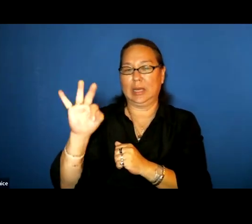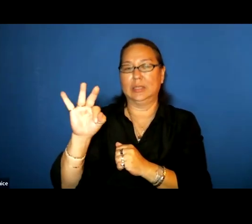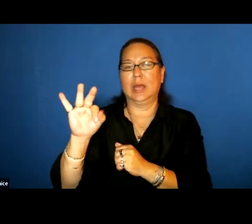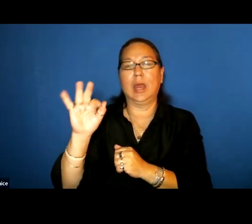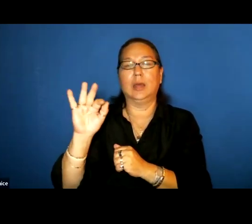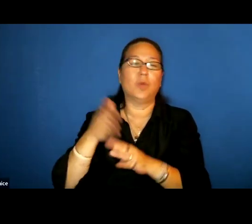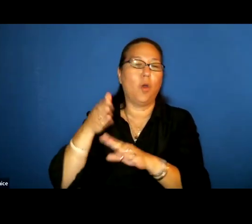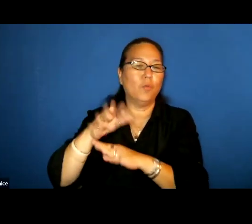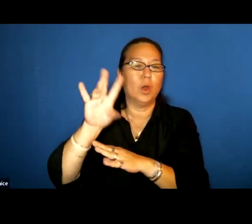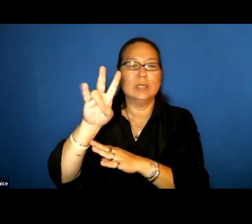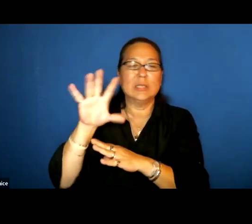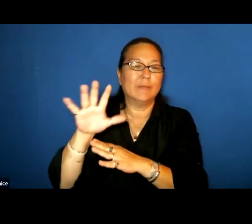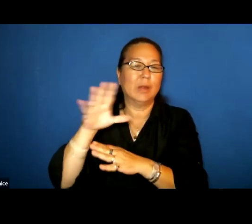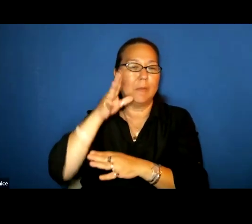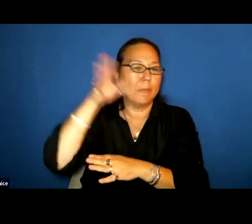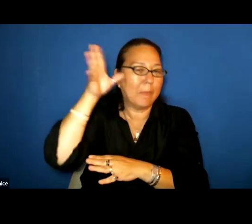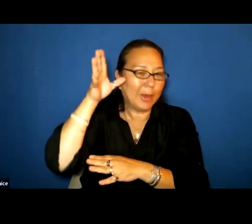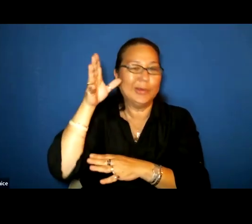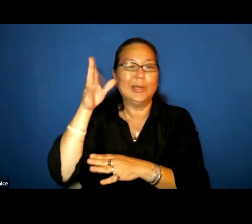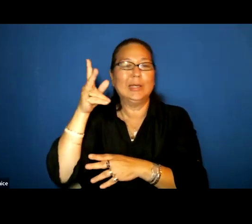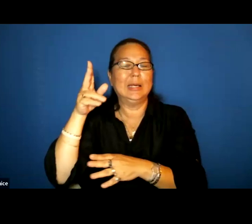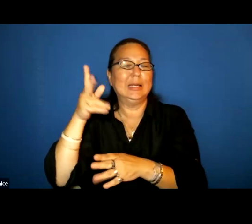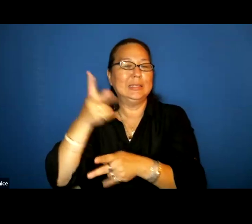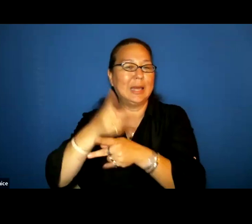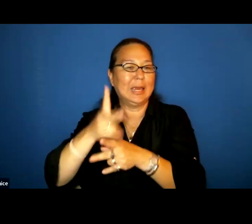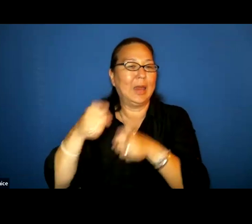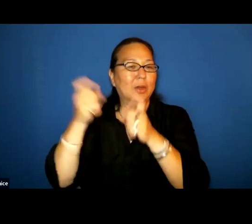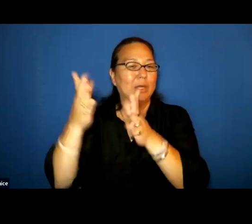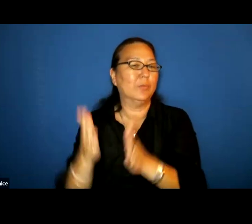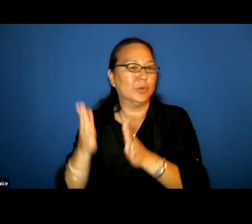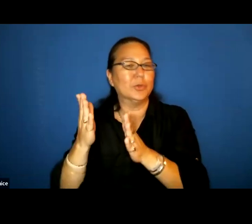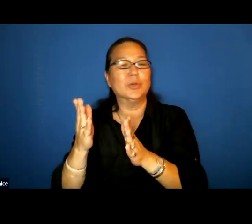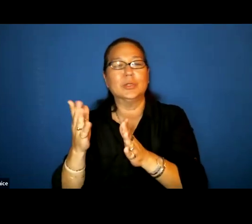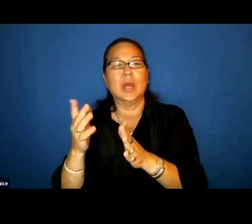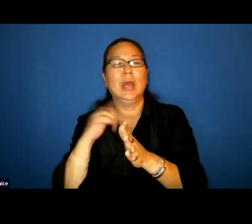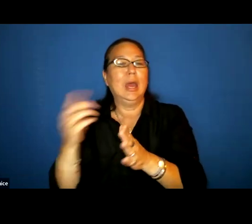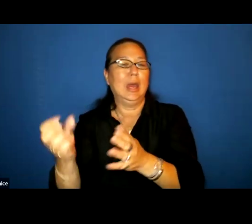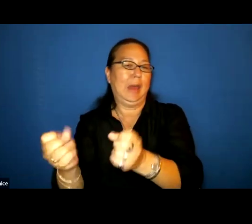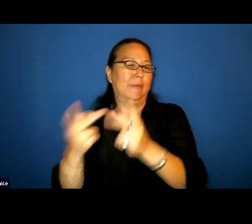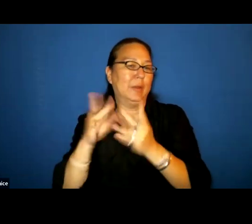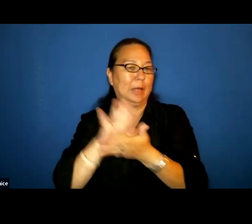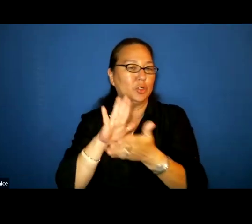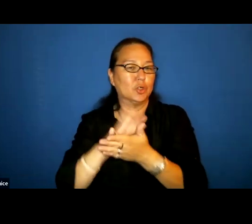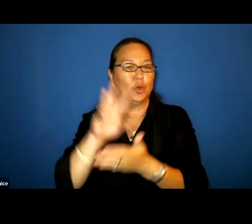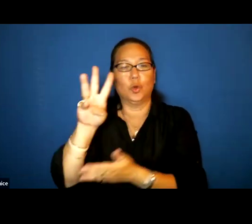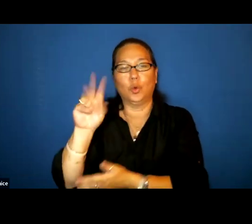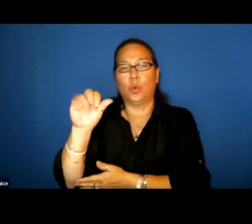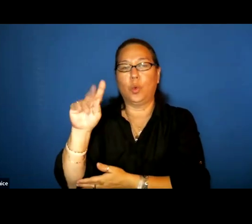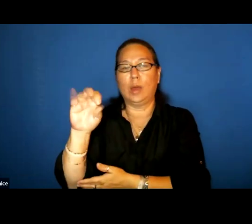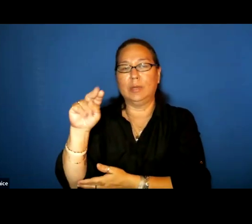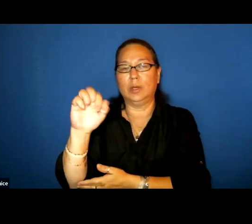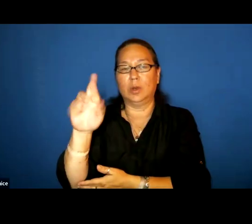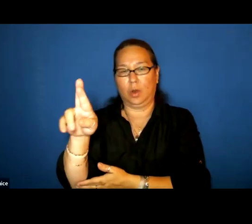to school webinar, where members of my team answered questions in preparation for the new school year. And that included 11